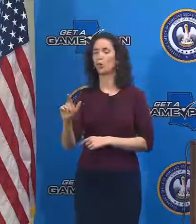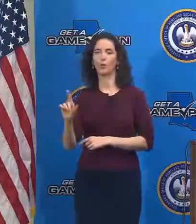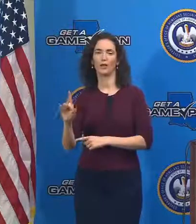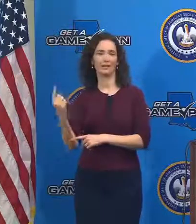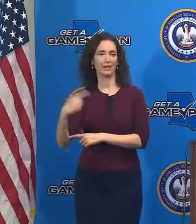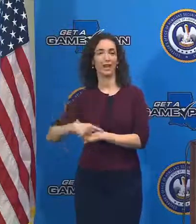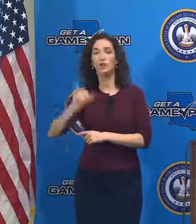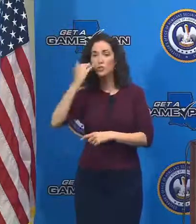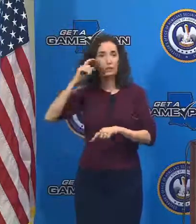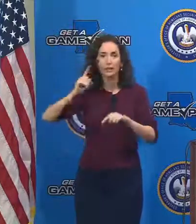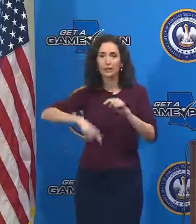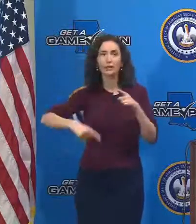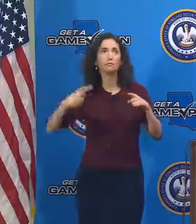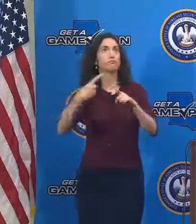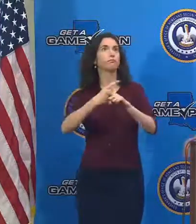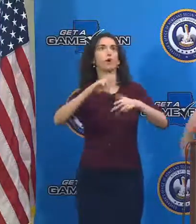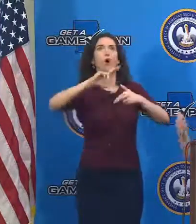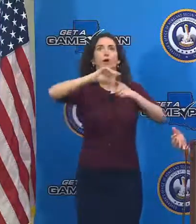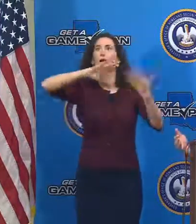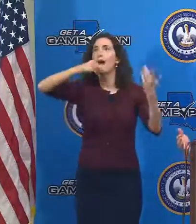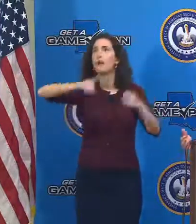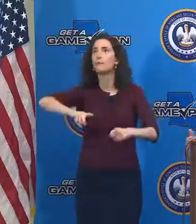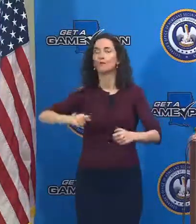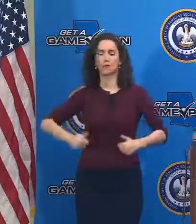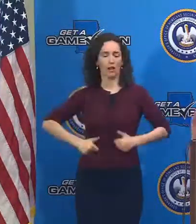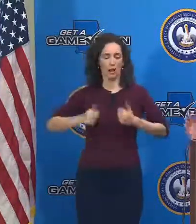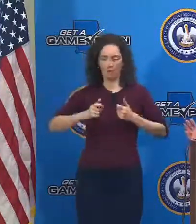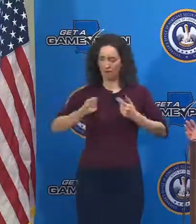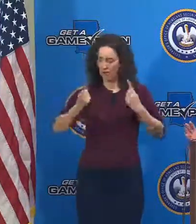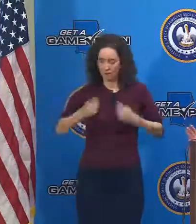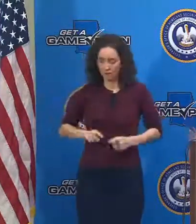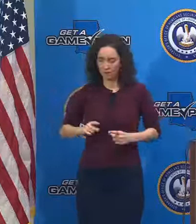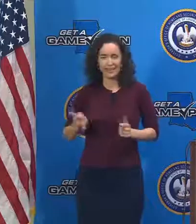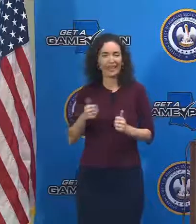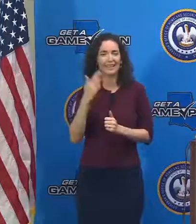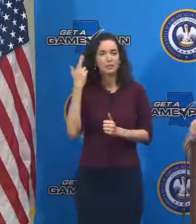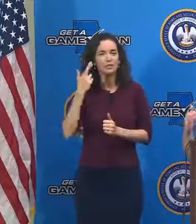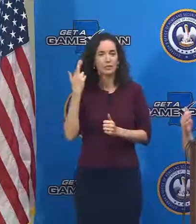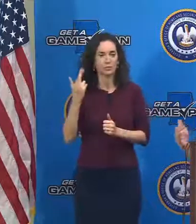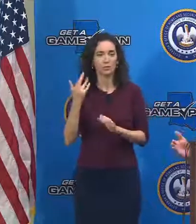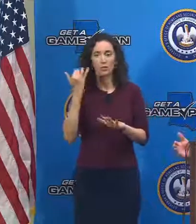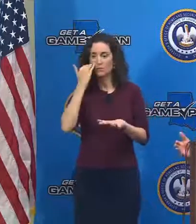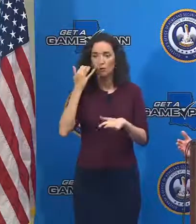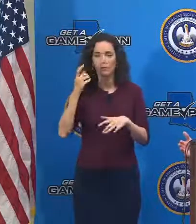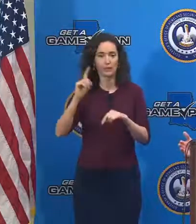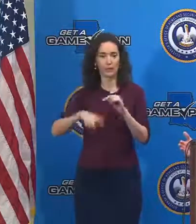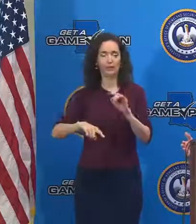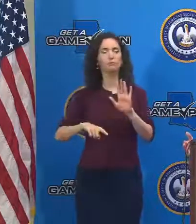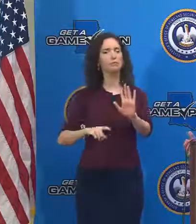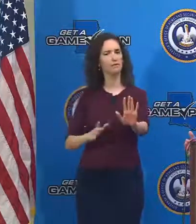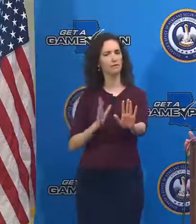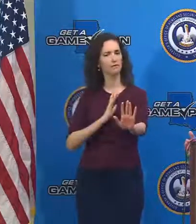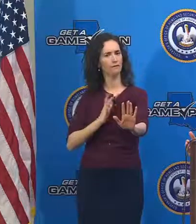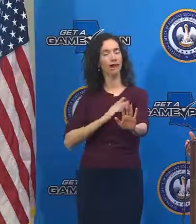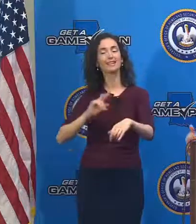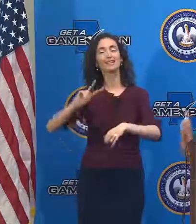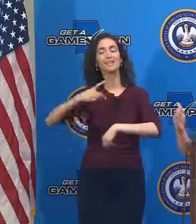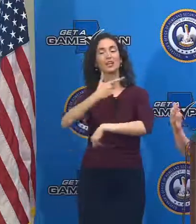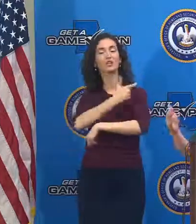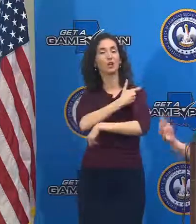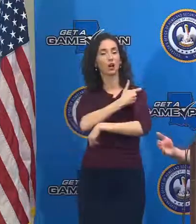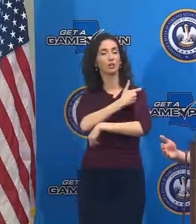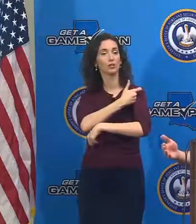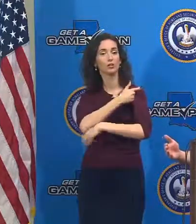make that because of a hurricane or because of a life event or for any reason, it is absolutely okay to get that second